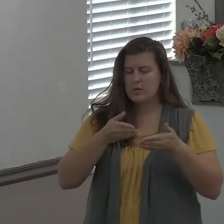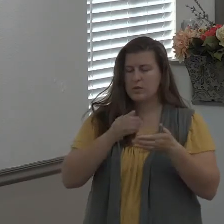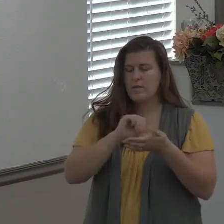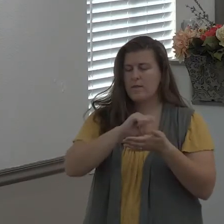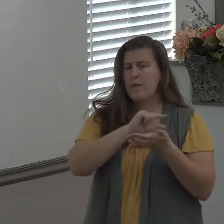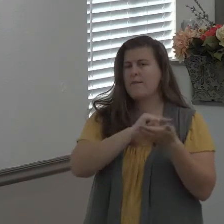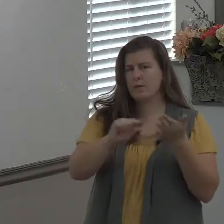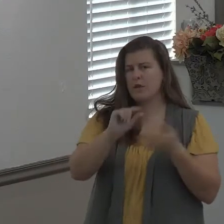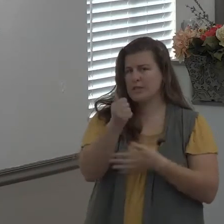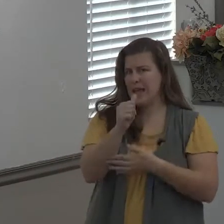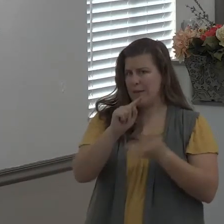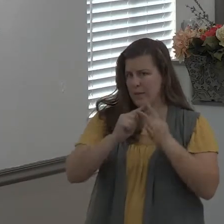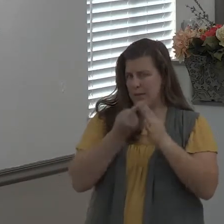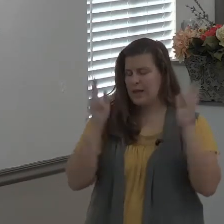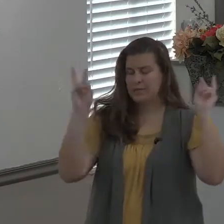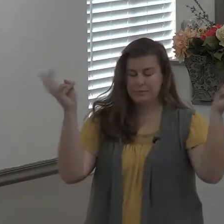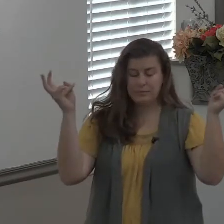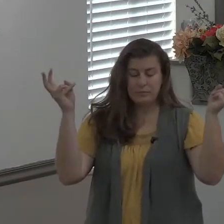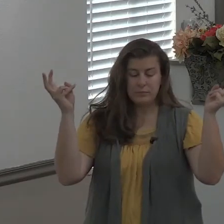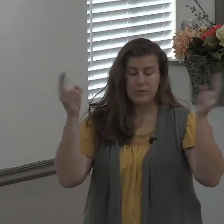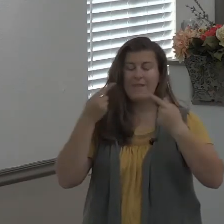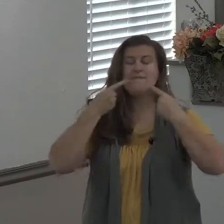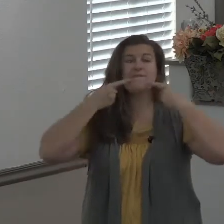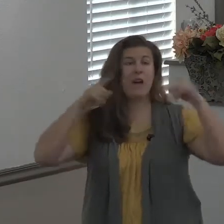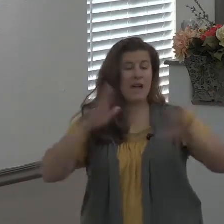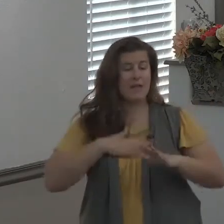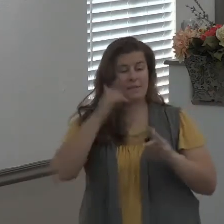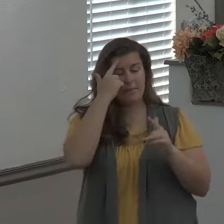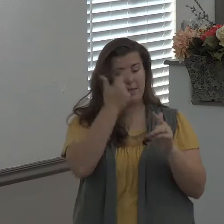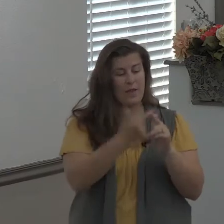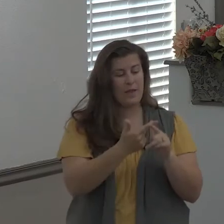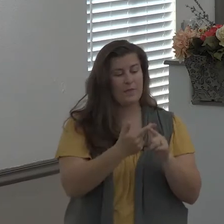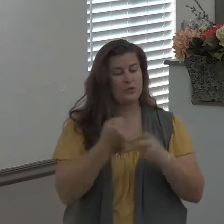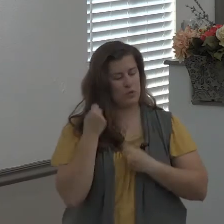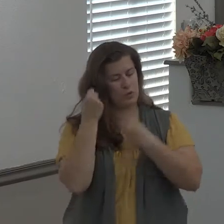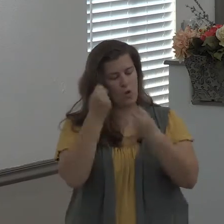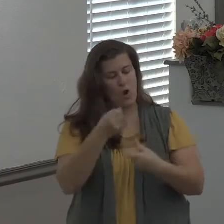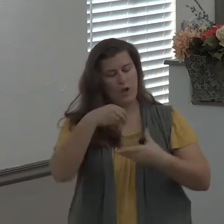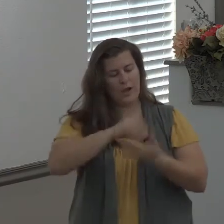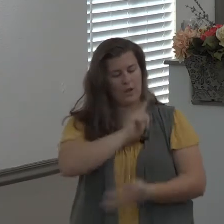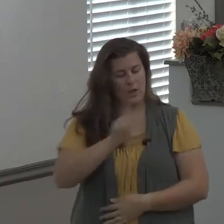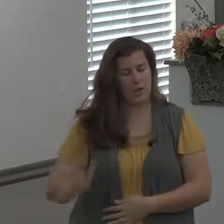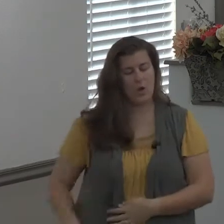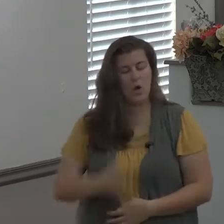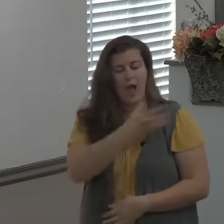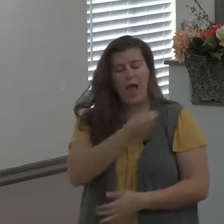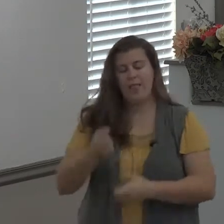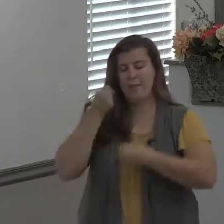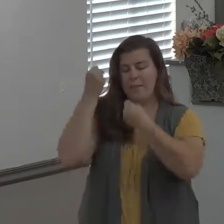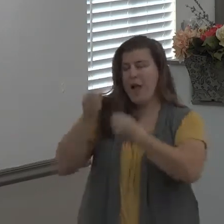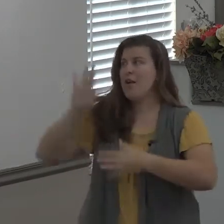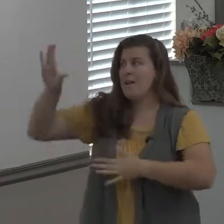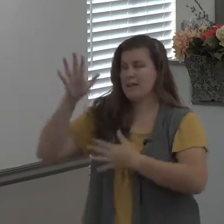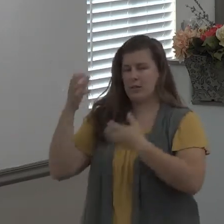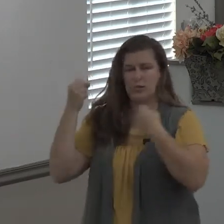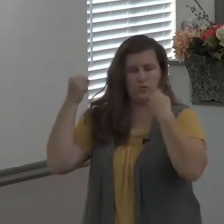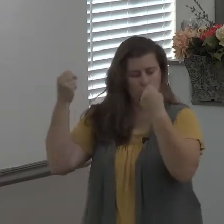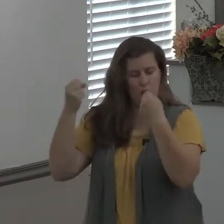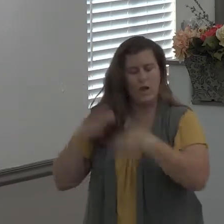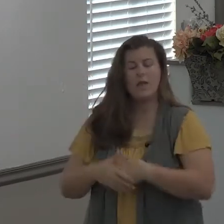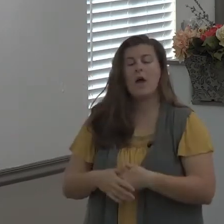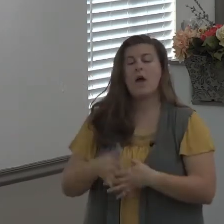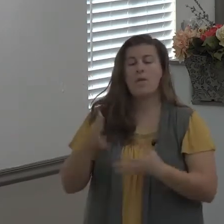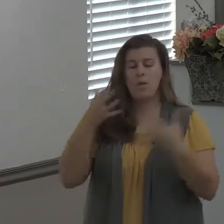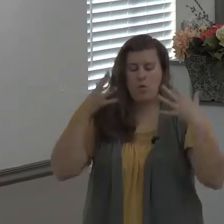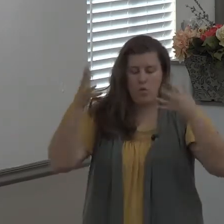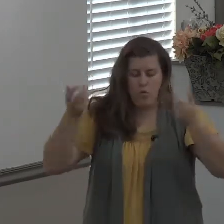up because in verse 12, that's going to be our key for the night. The Bible says, beginning in verse 10 of Ephesians chapter 6, "Finally, my brethren,